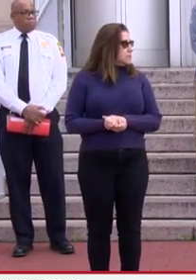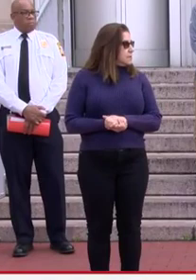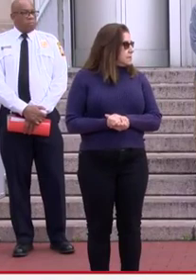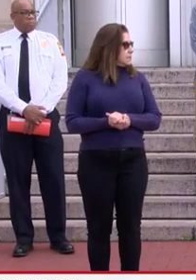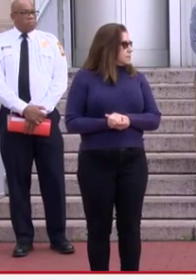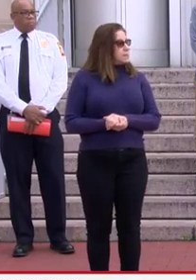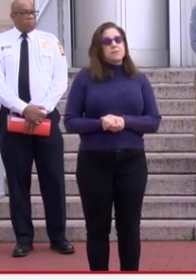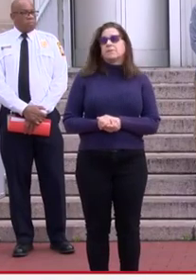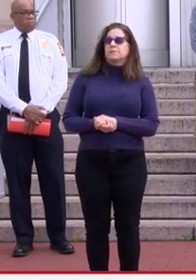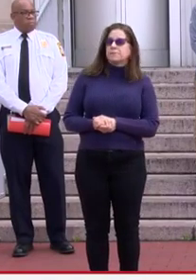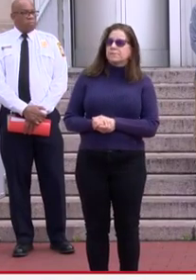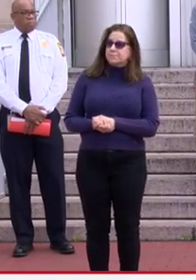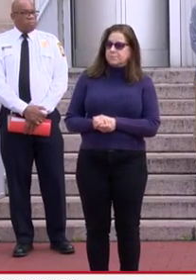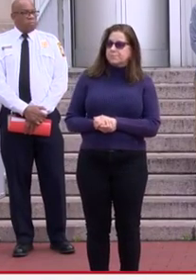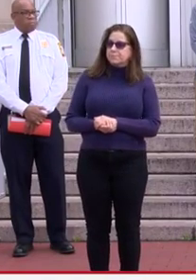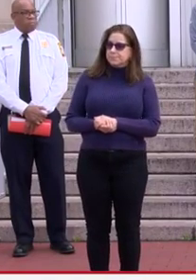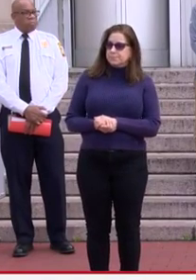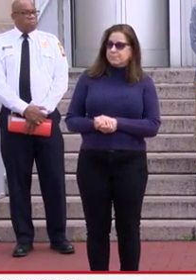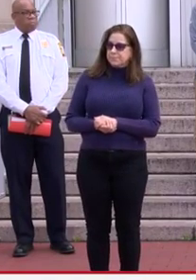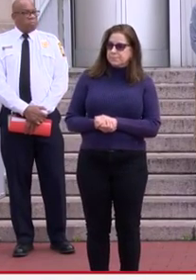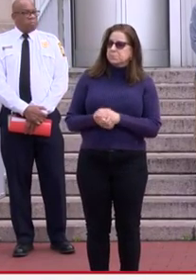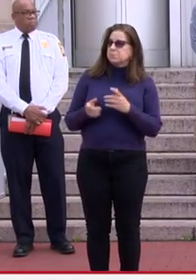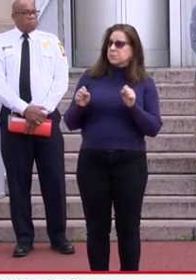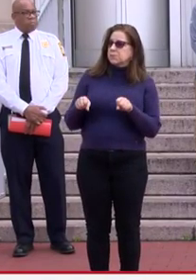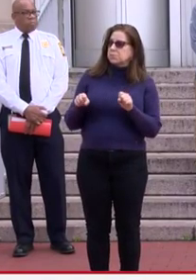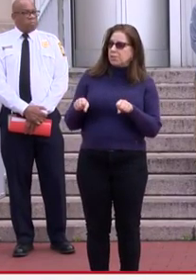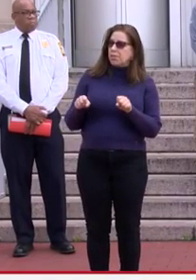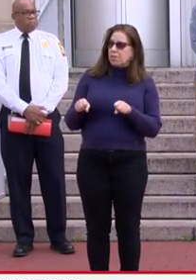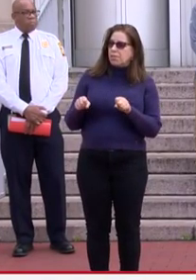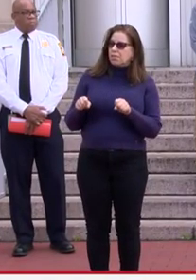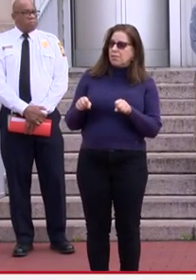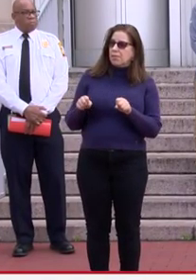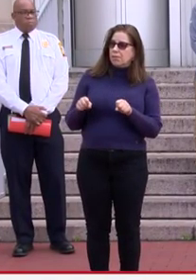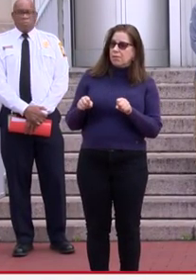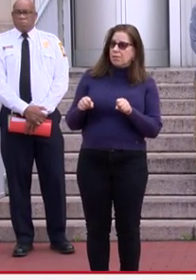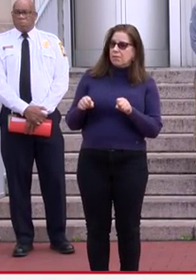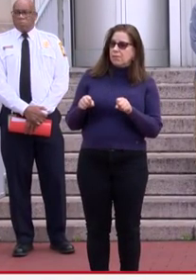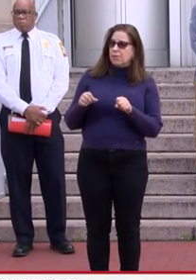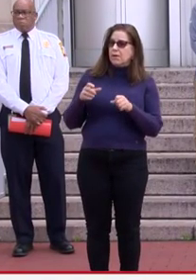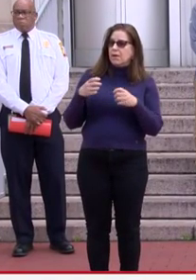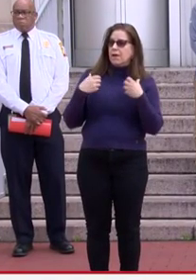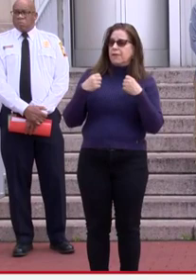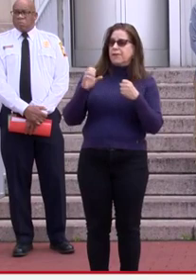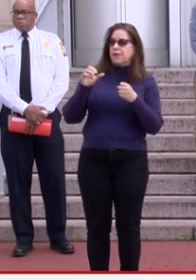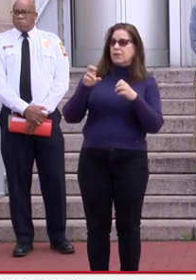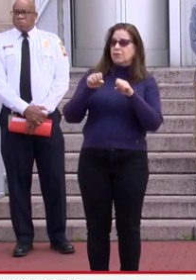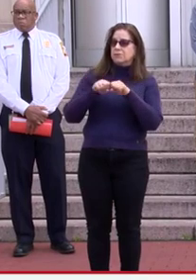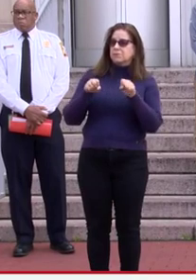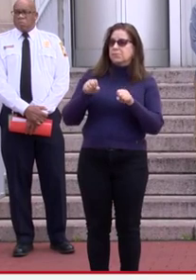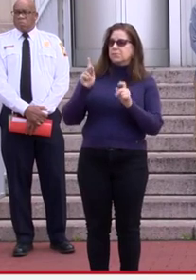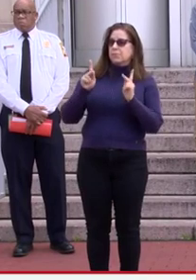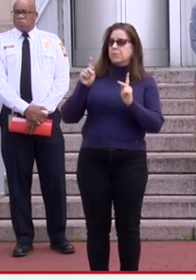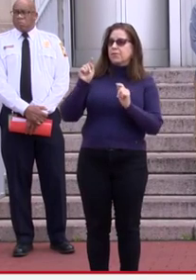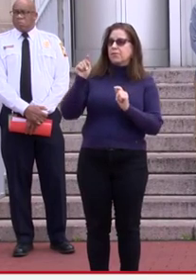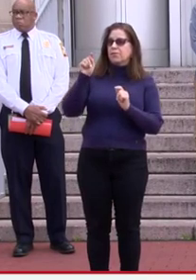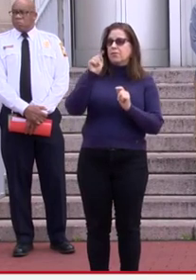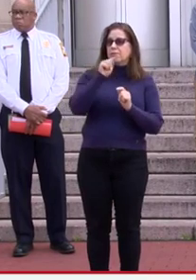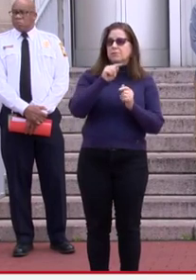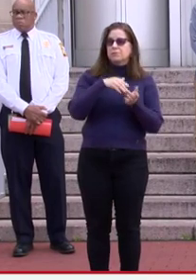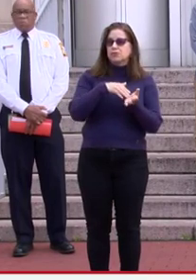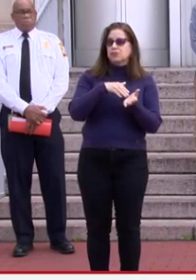It is possible that healthcare systems may have physicians who they are monitoring who may have had